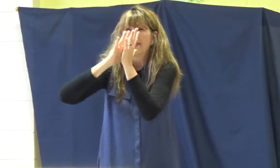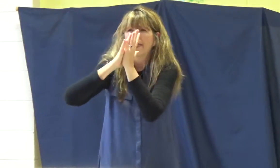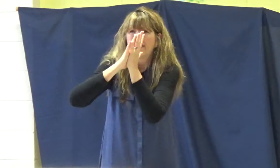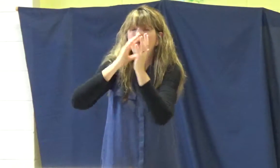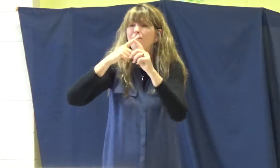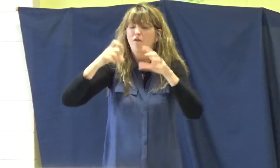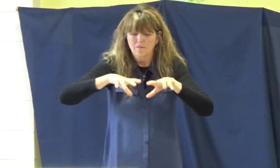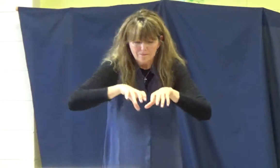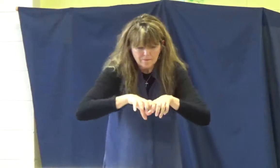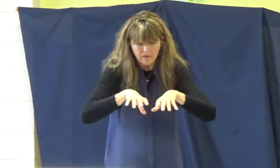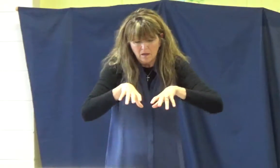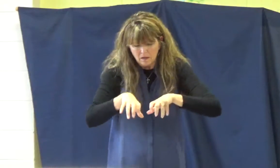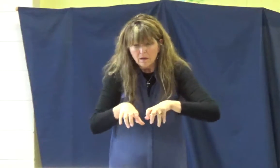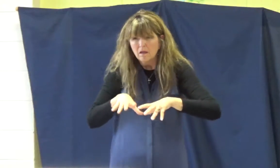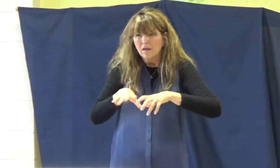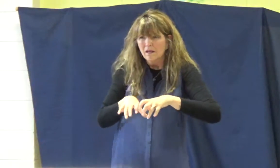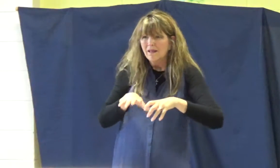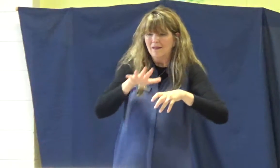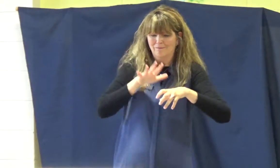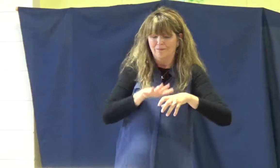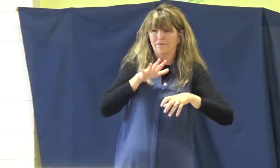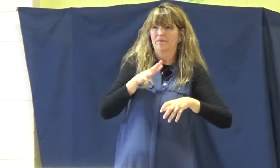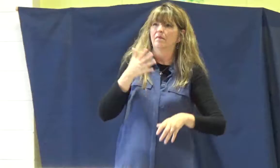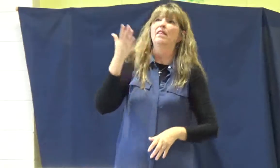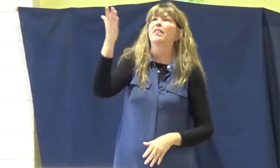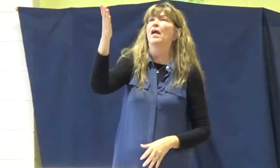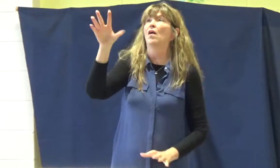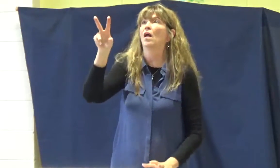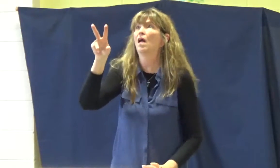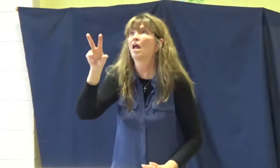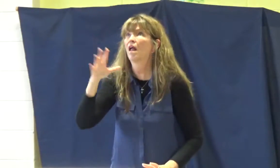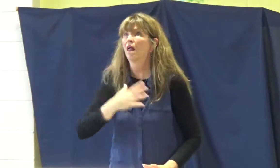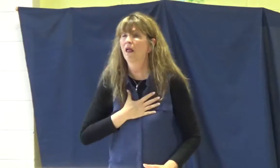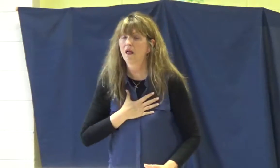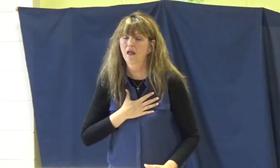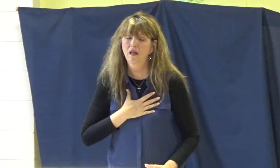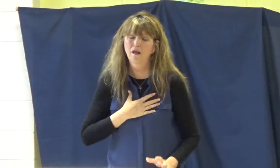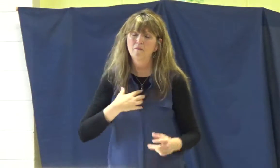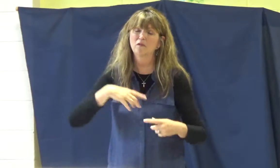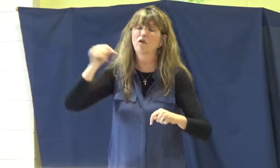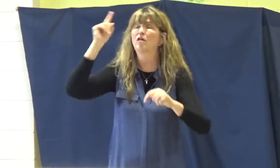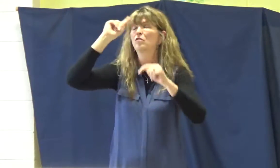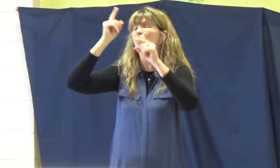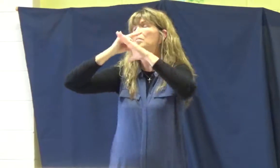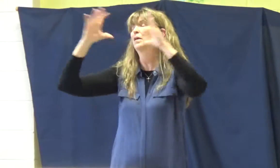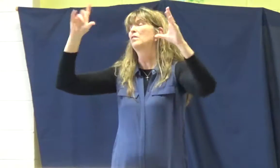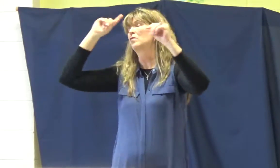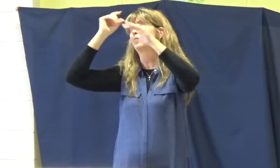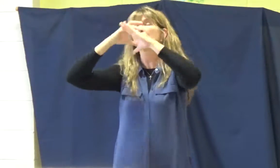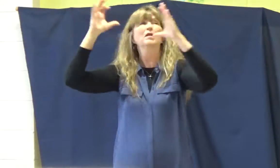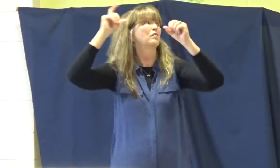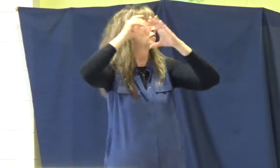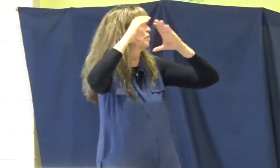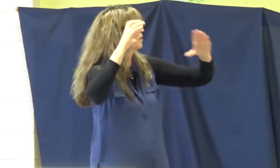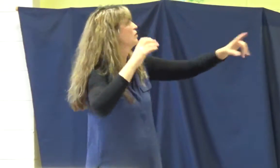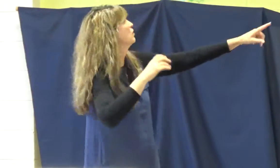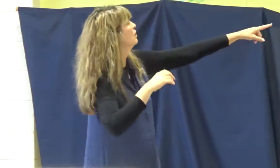little child's handprint on it from where they manually made the bricks. And